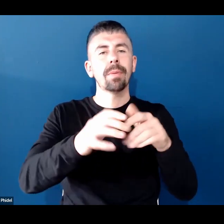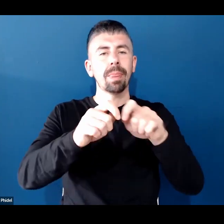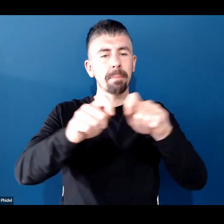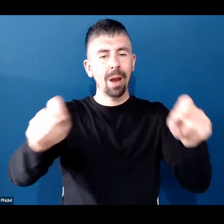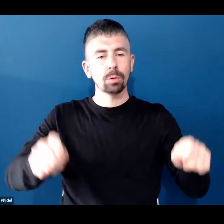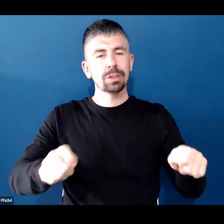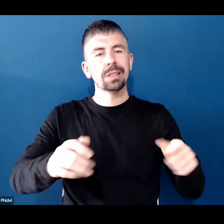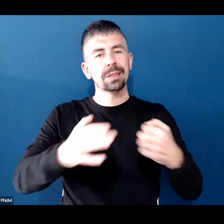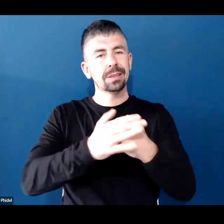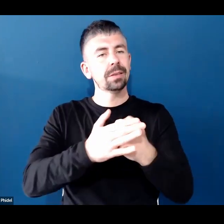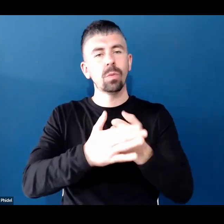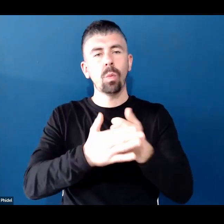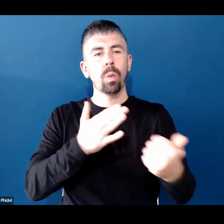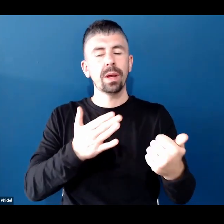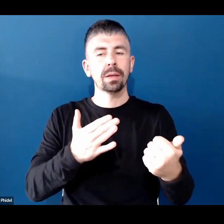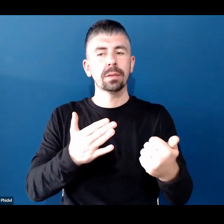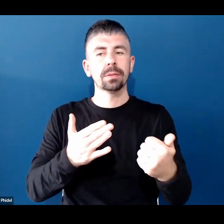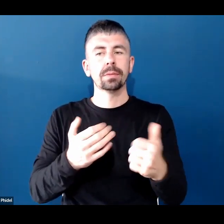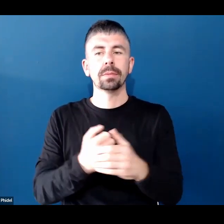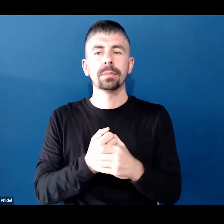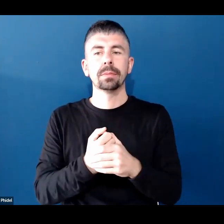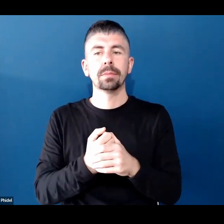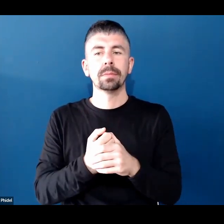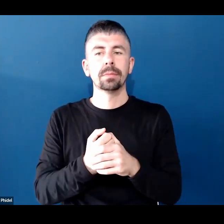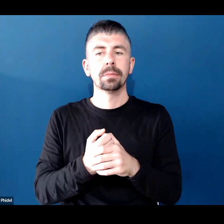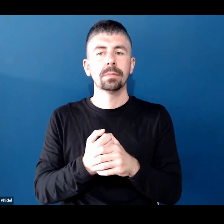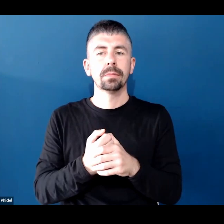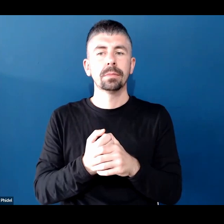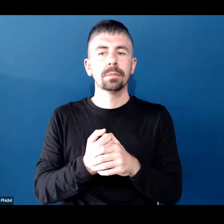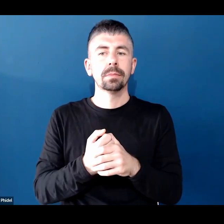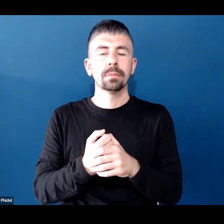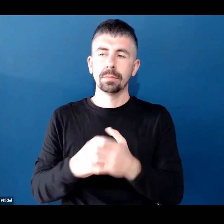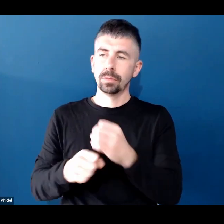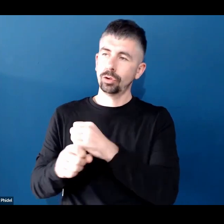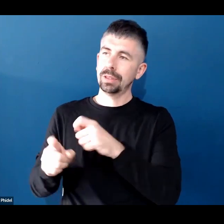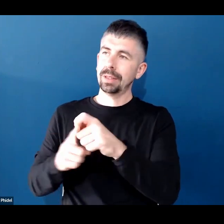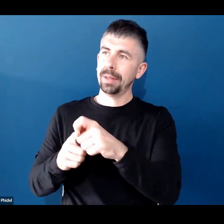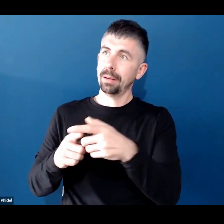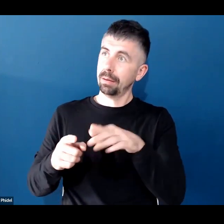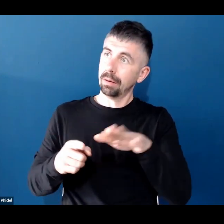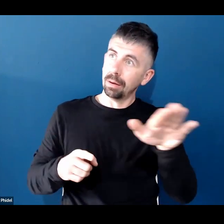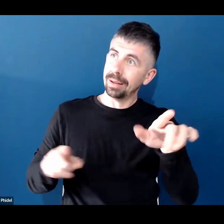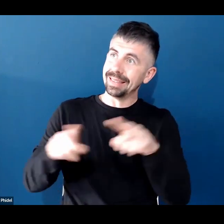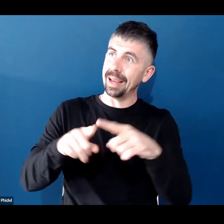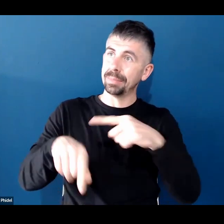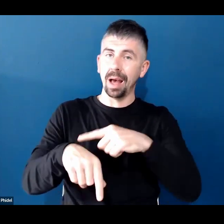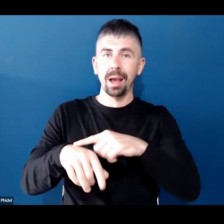between, can we decouple GDP from environmental pressures and grow forever in a dematerialized, world,